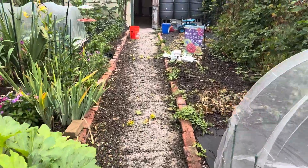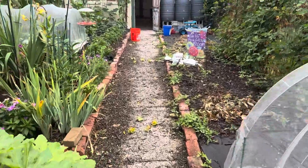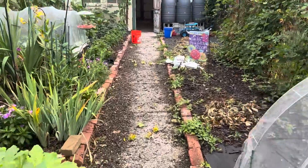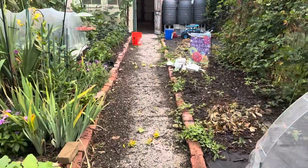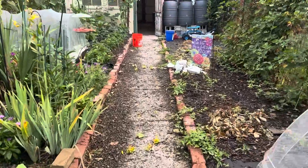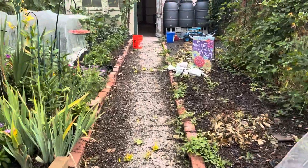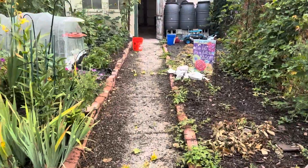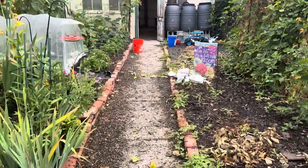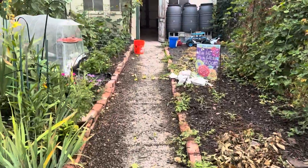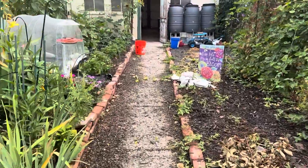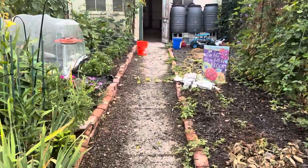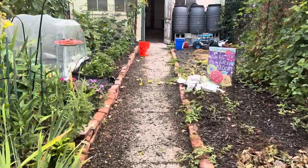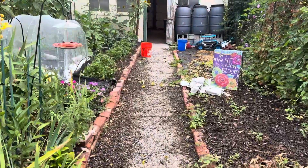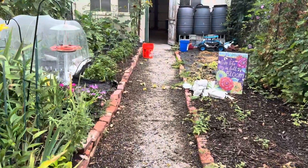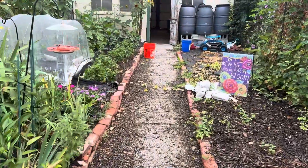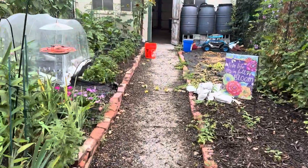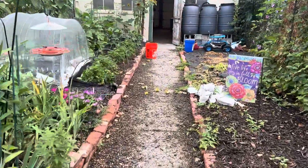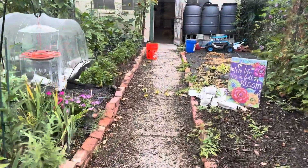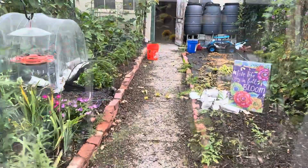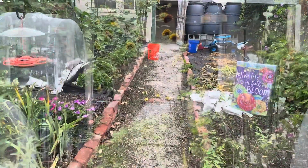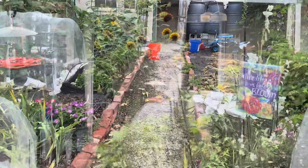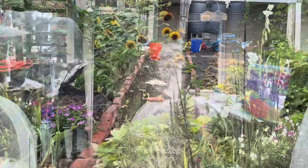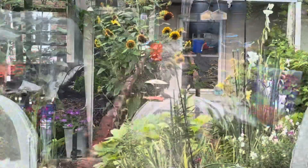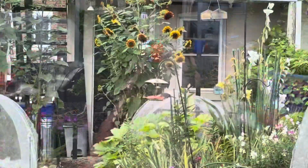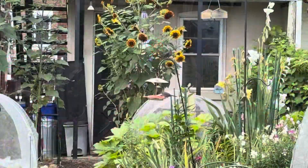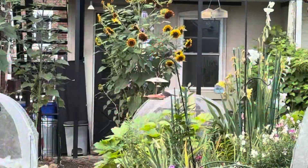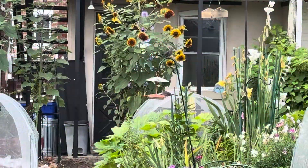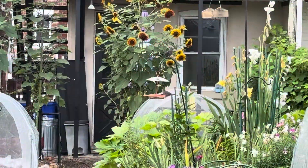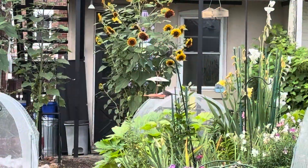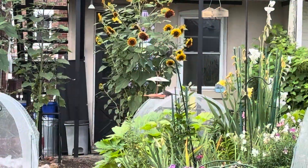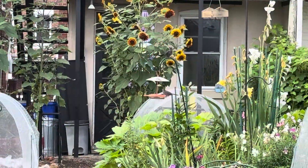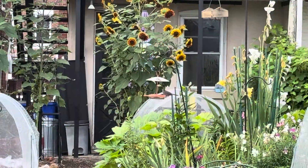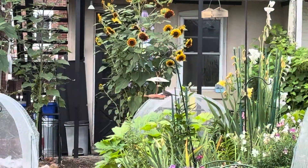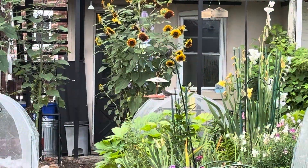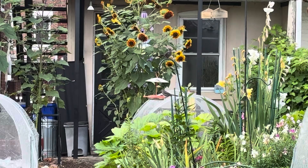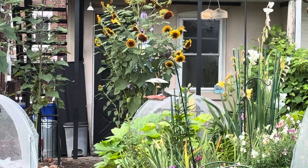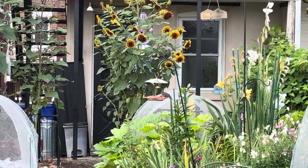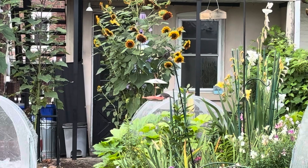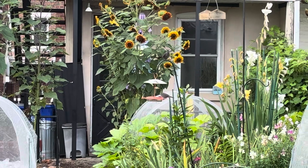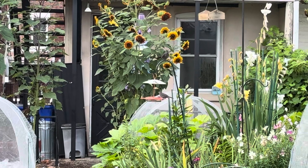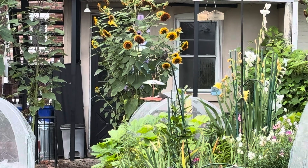interesting.